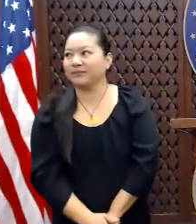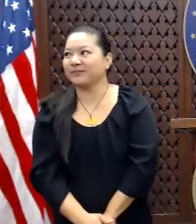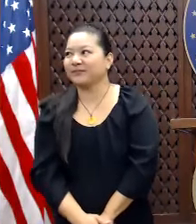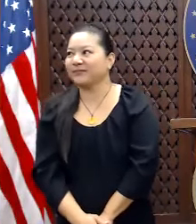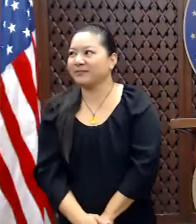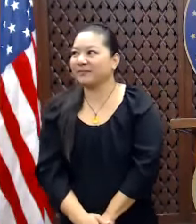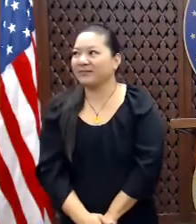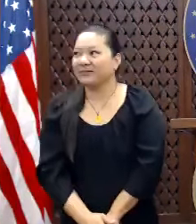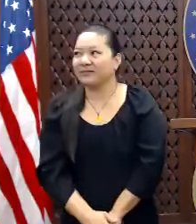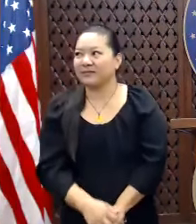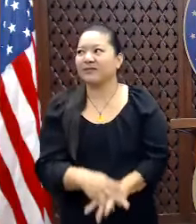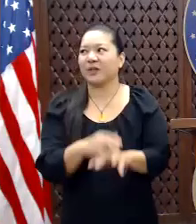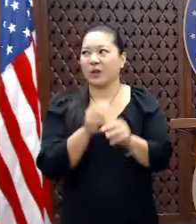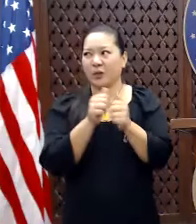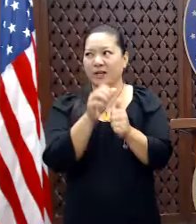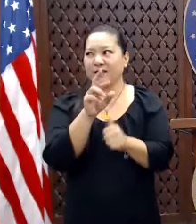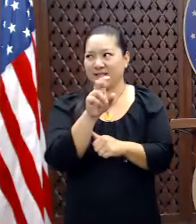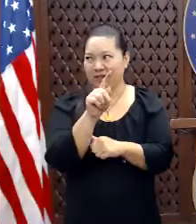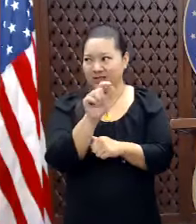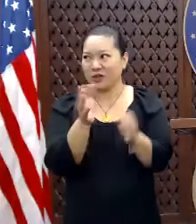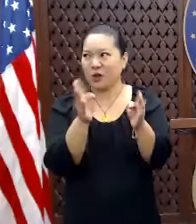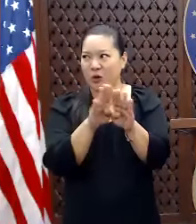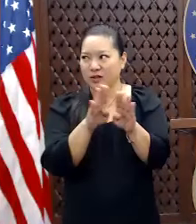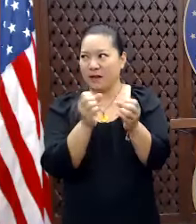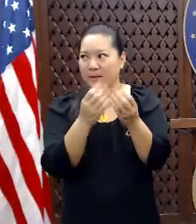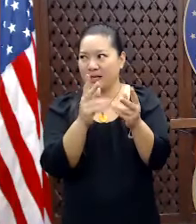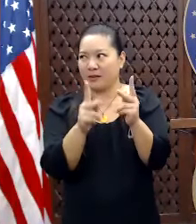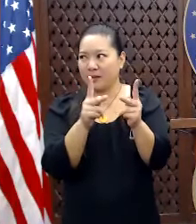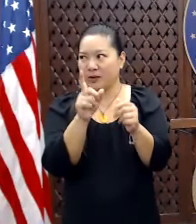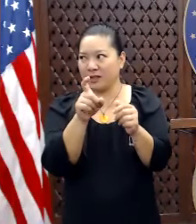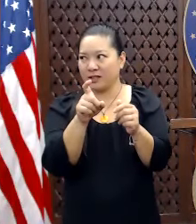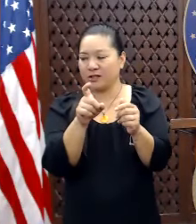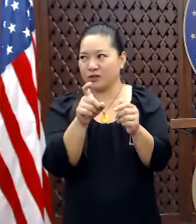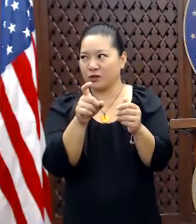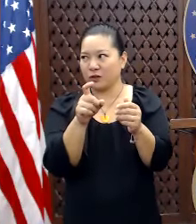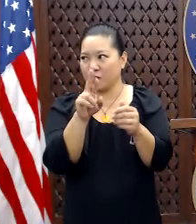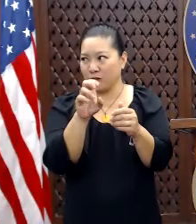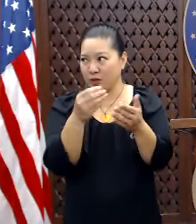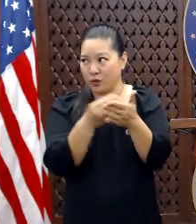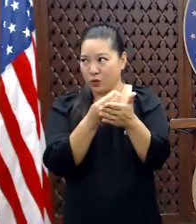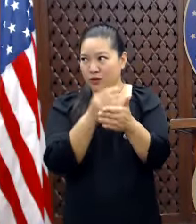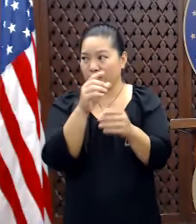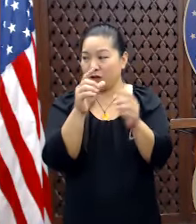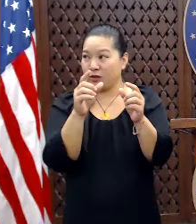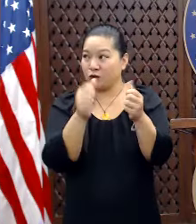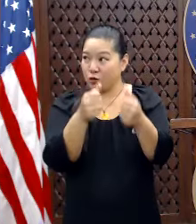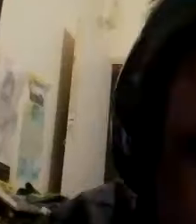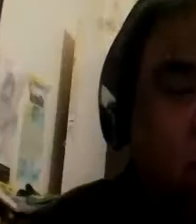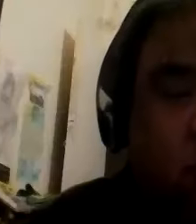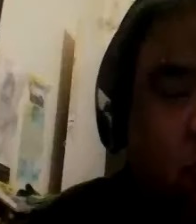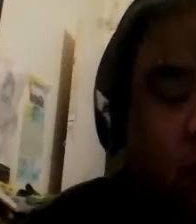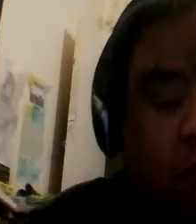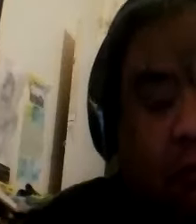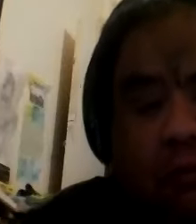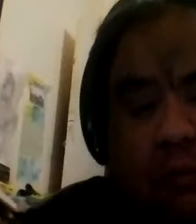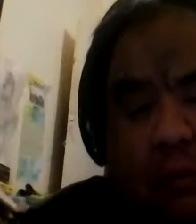Another question. With DRT closed and many people need to renew their driver's license and AR registration, car